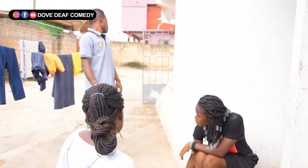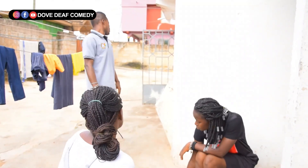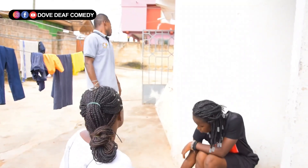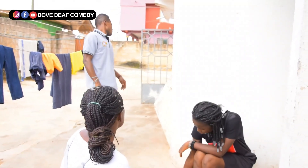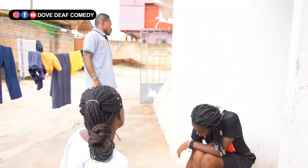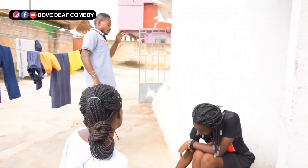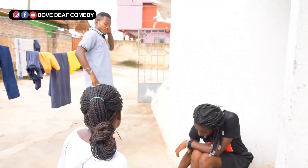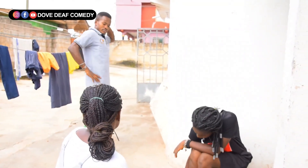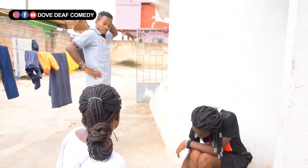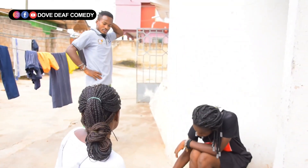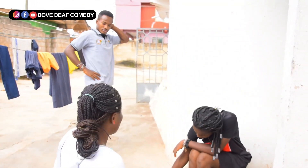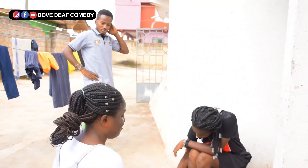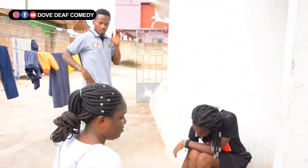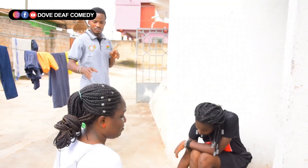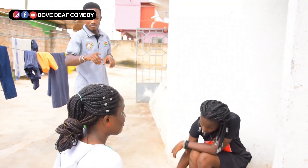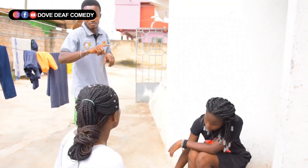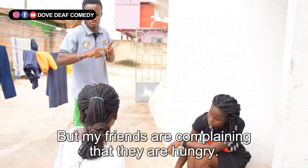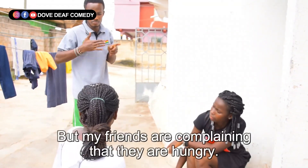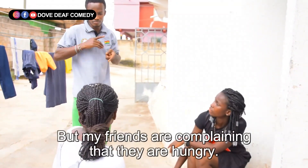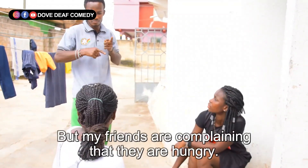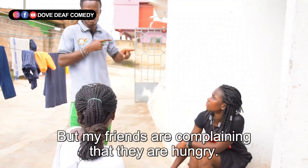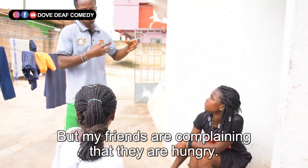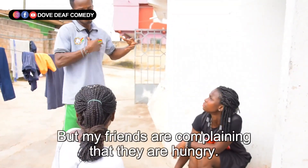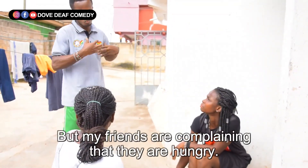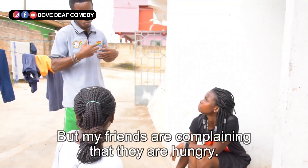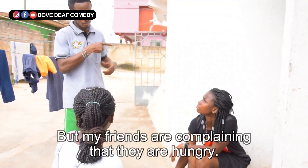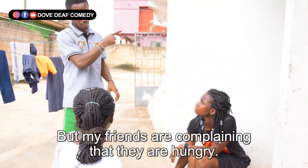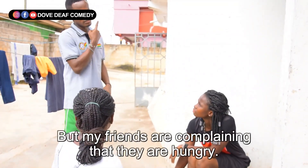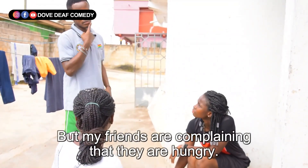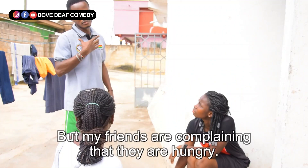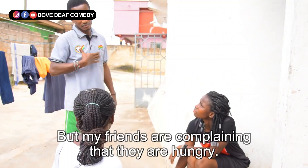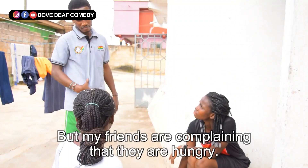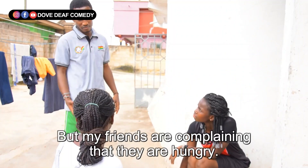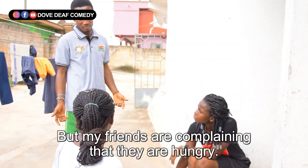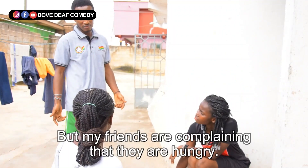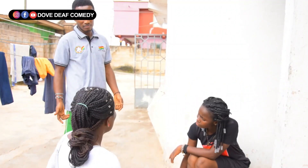minutes? But my friends are complaining that they are hungry.